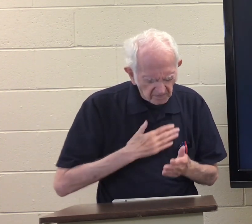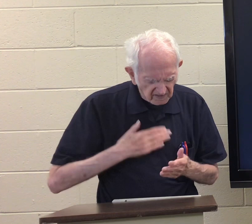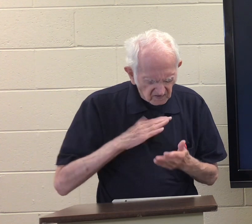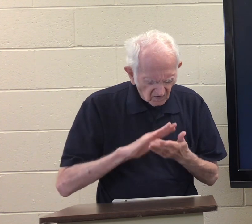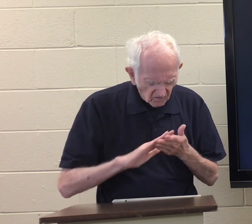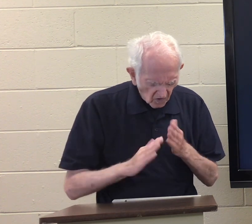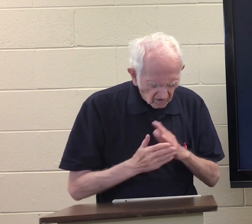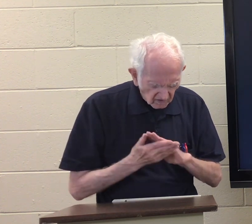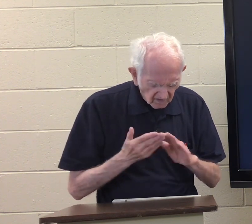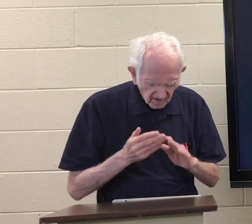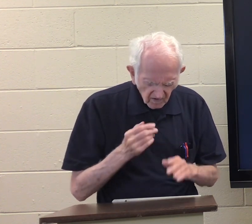ask that you please